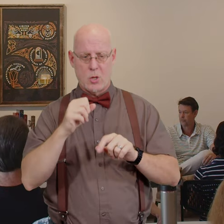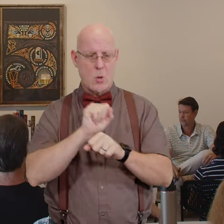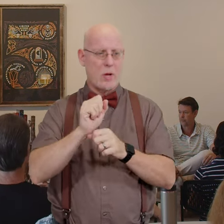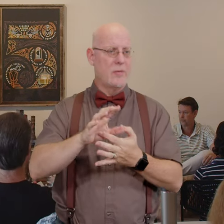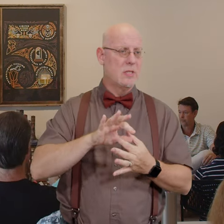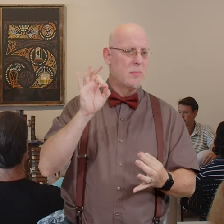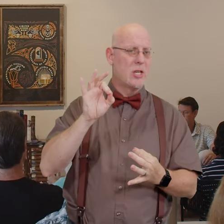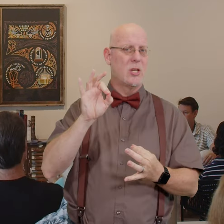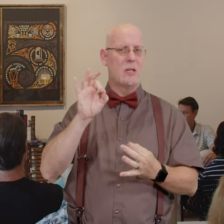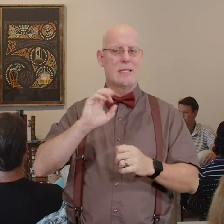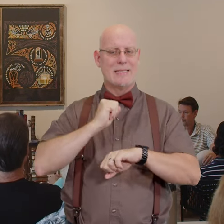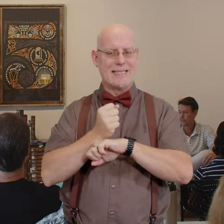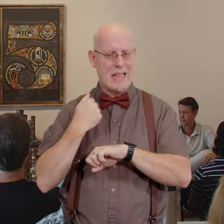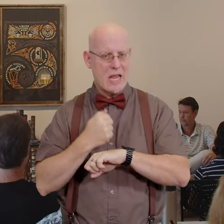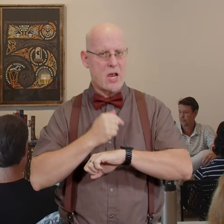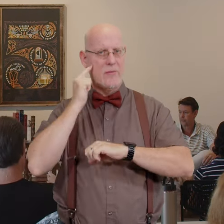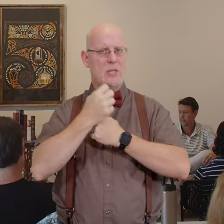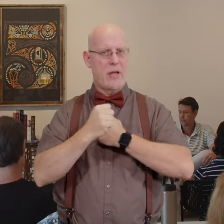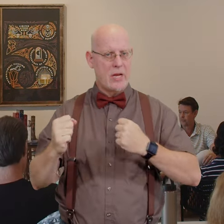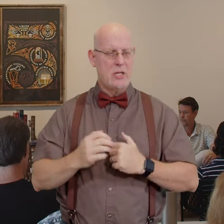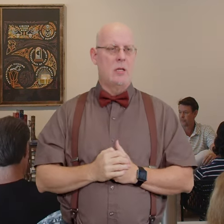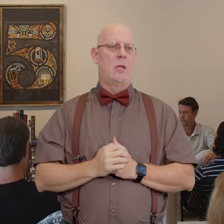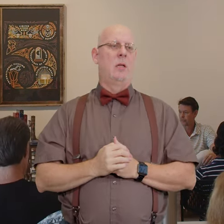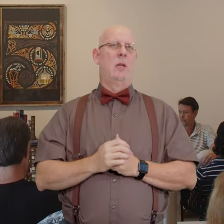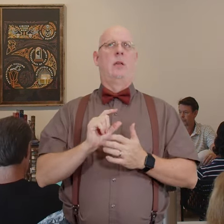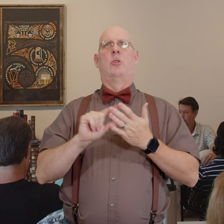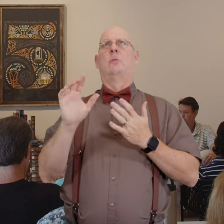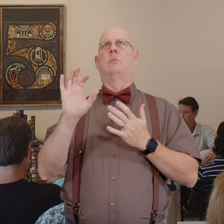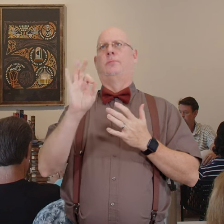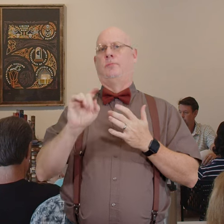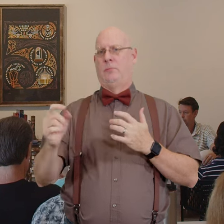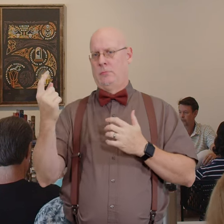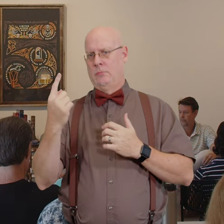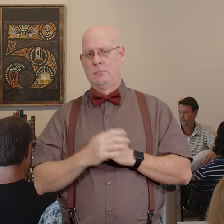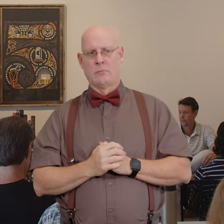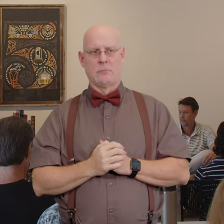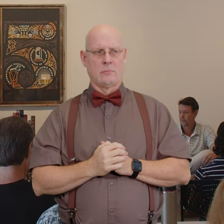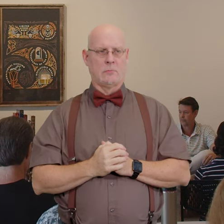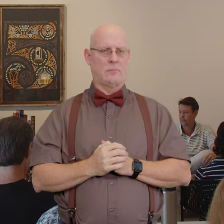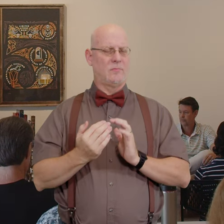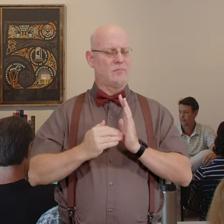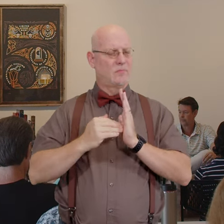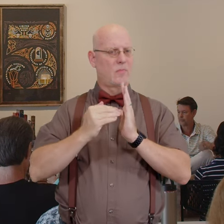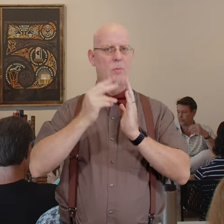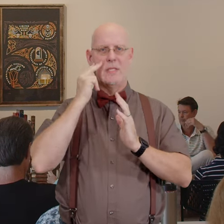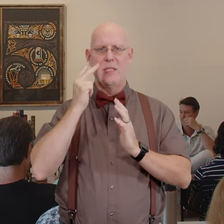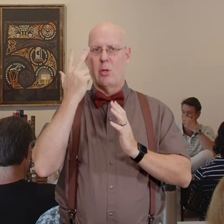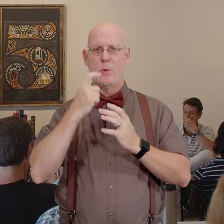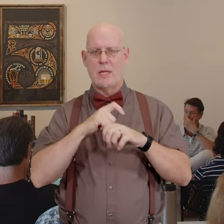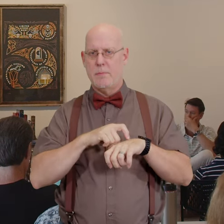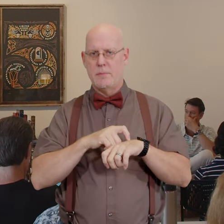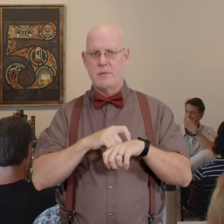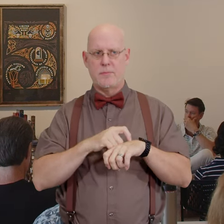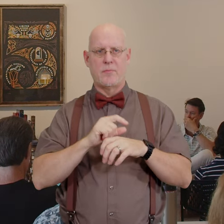out the work of the Spirit in sealing us for salvation in verses 9 through 11. And over again, what do we see? Three